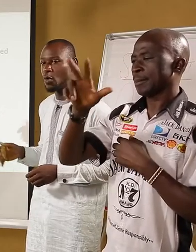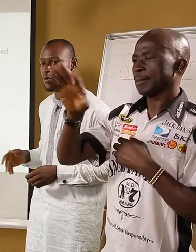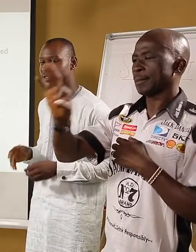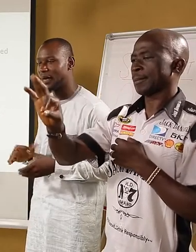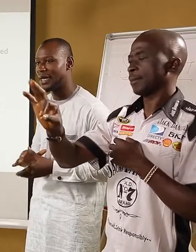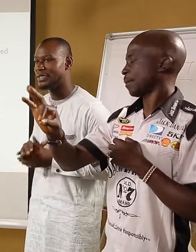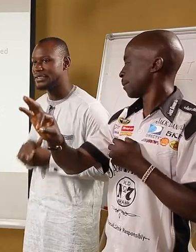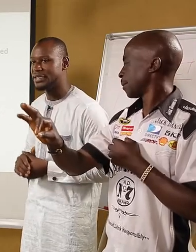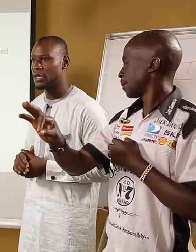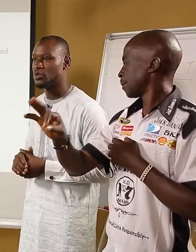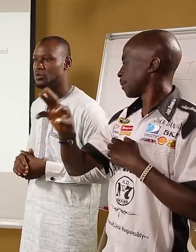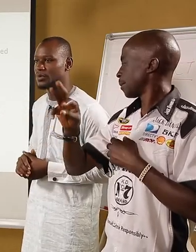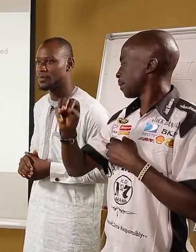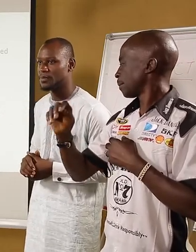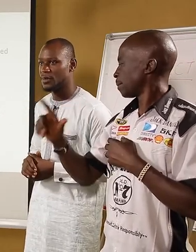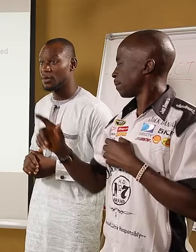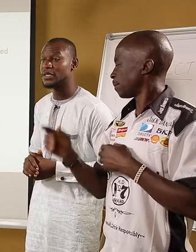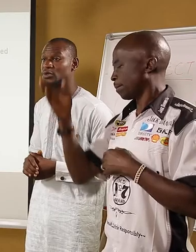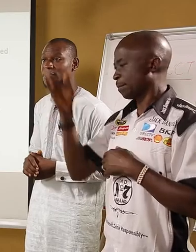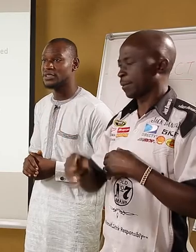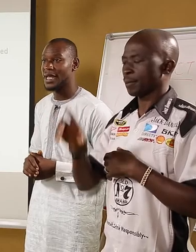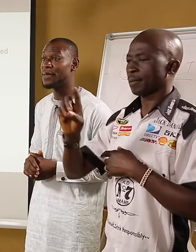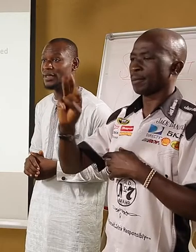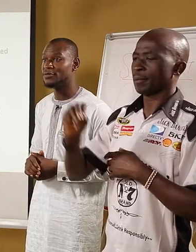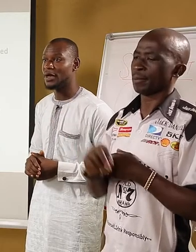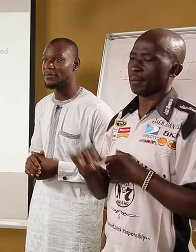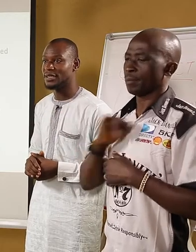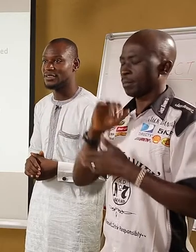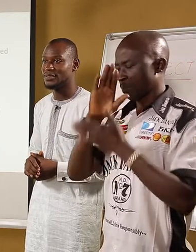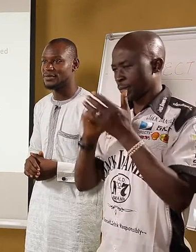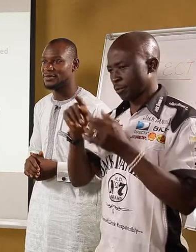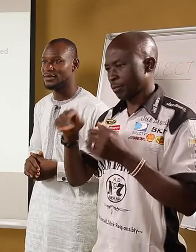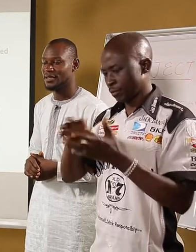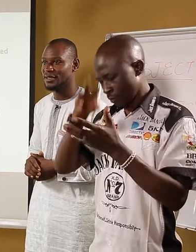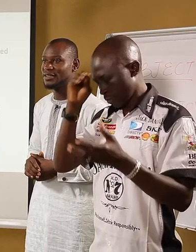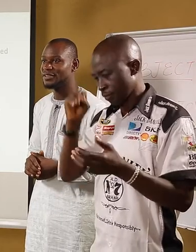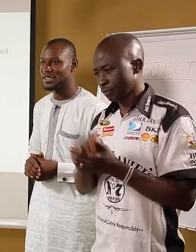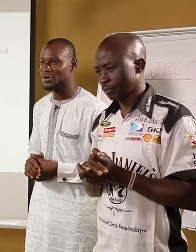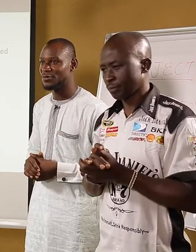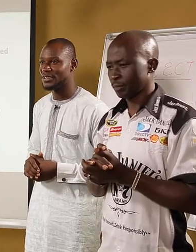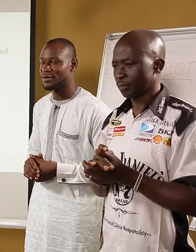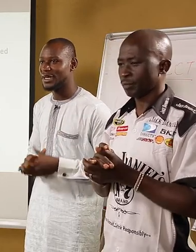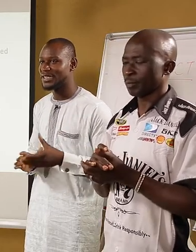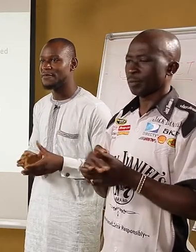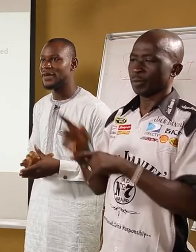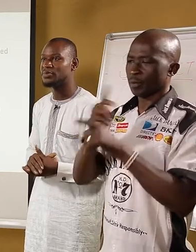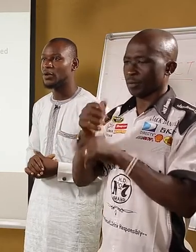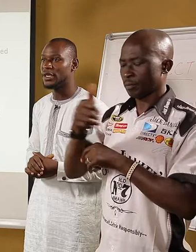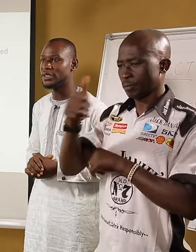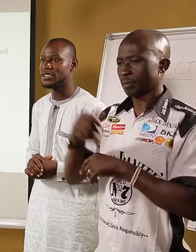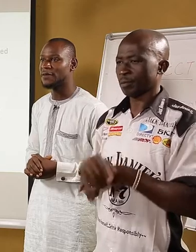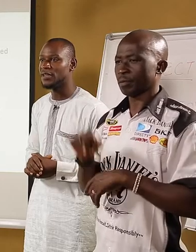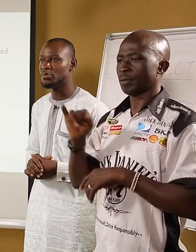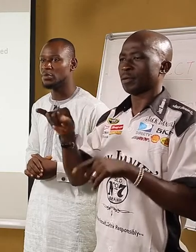2.39 moles per dm cube. My students, I believe you have learned. Take care of yourself as I invite